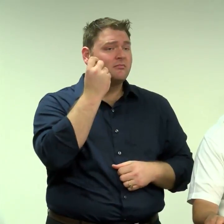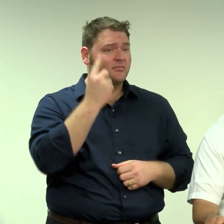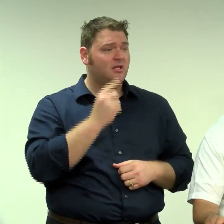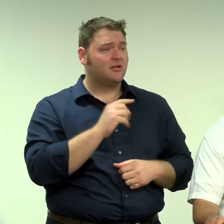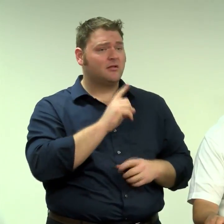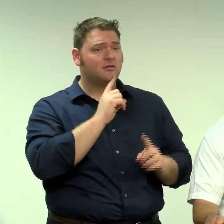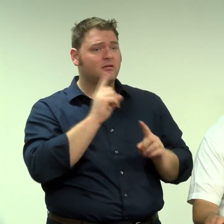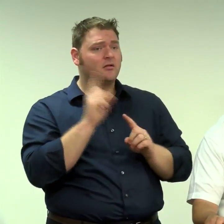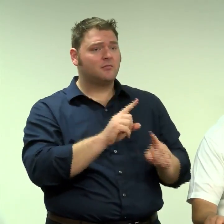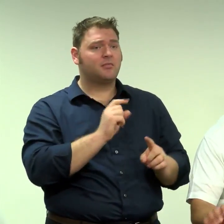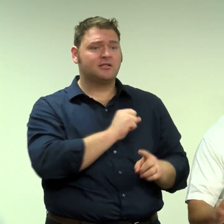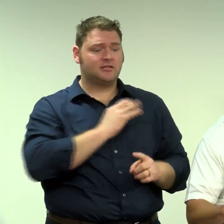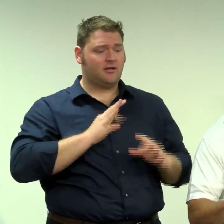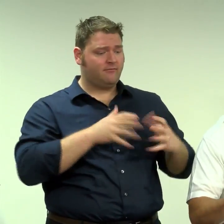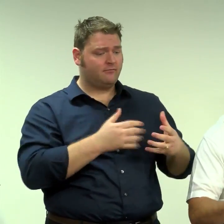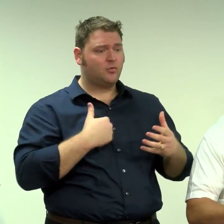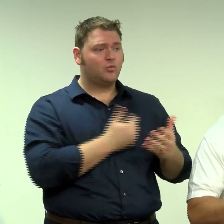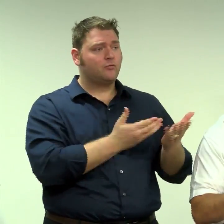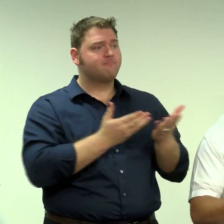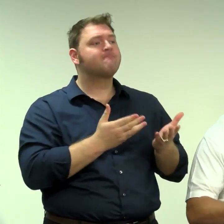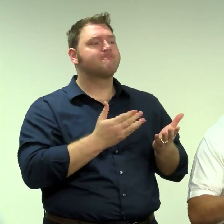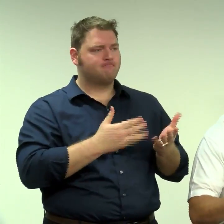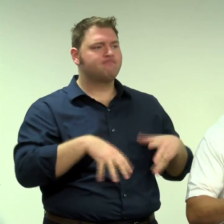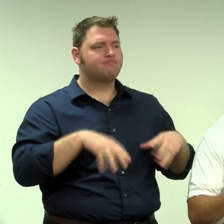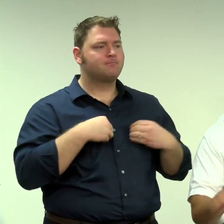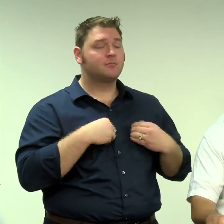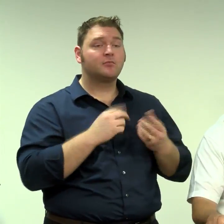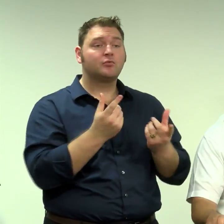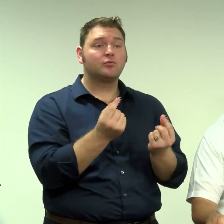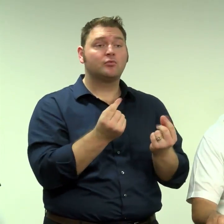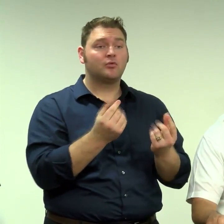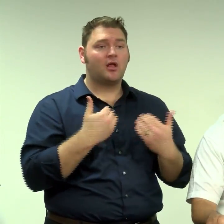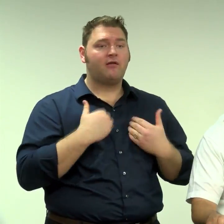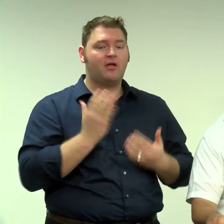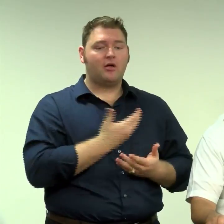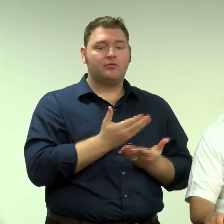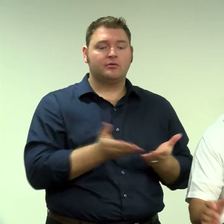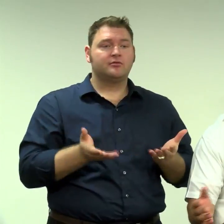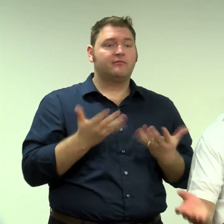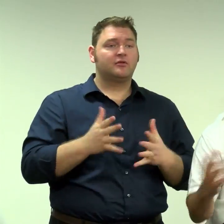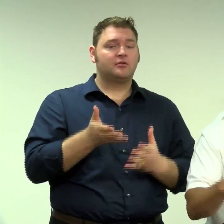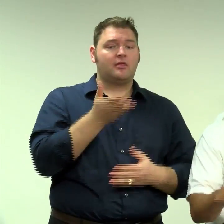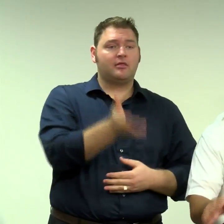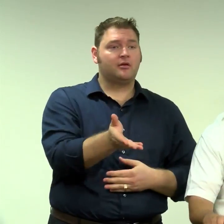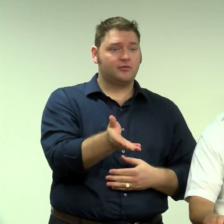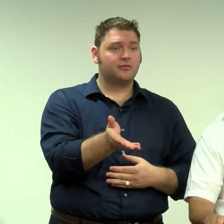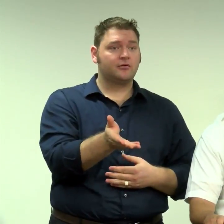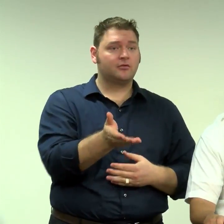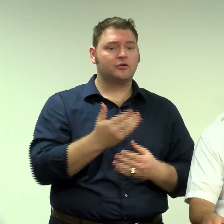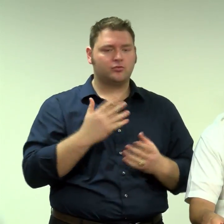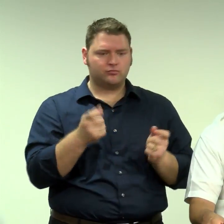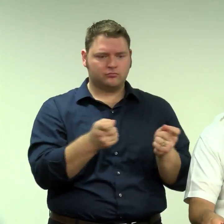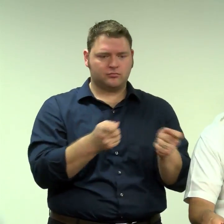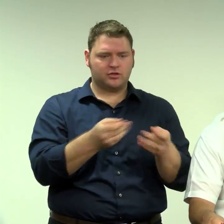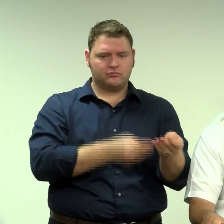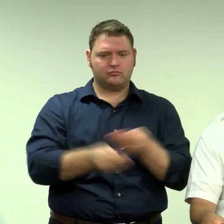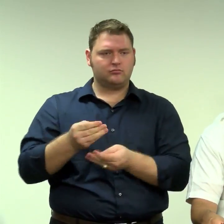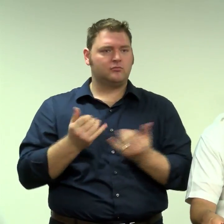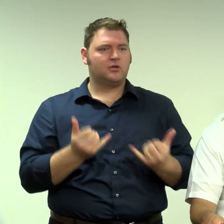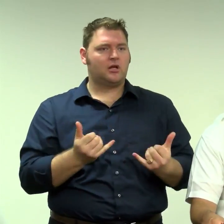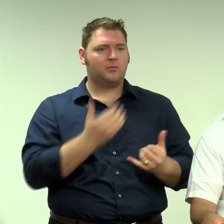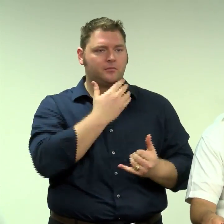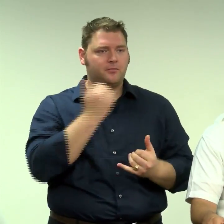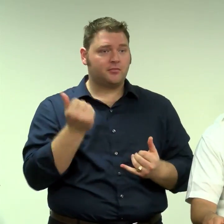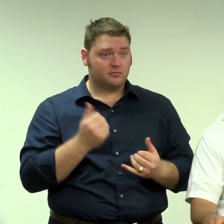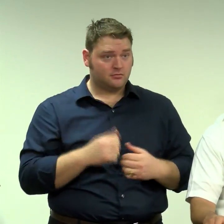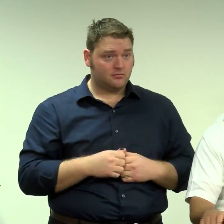recommendation, we've decided to manage the resources that we have on scene. And as we're able to bring in fresh crews from